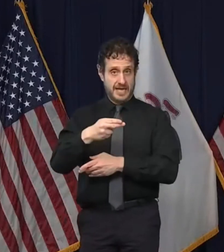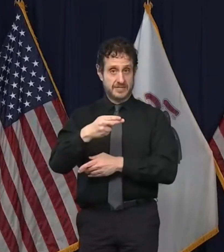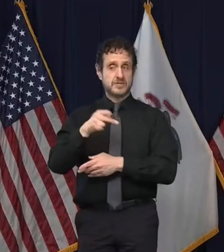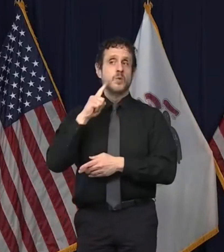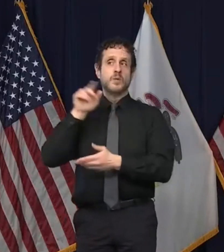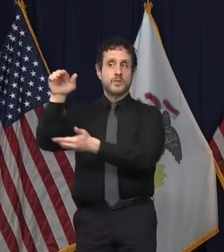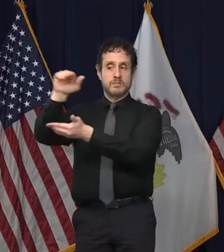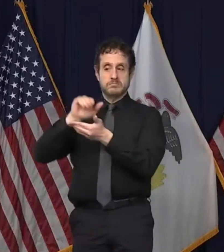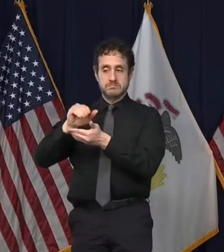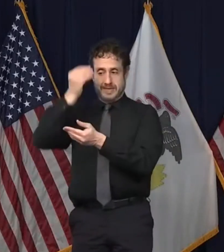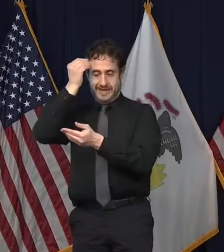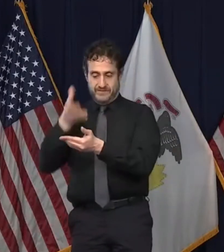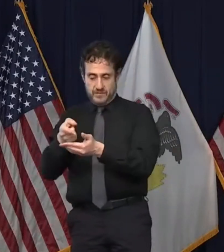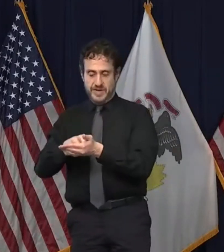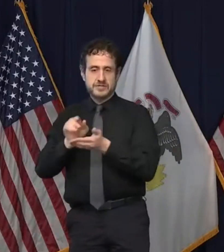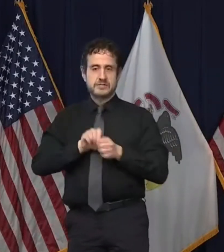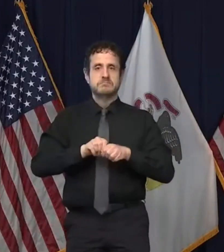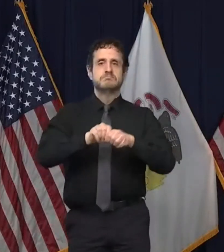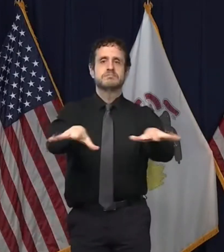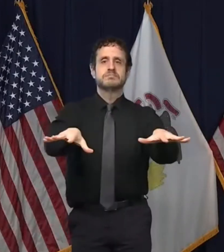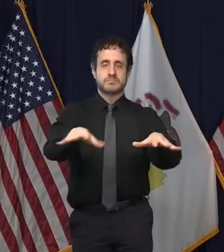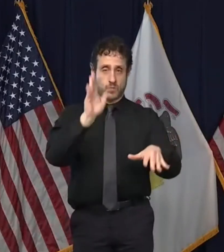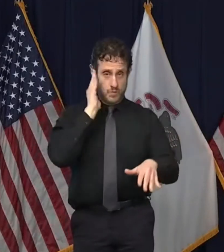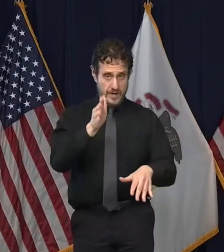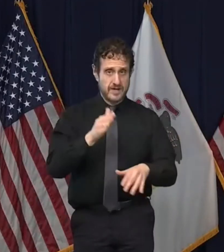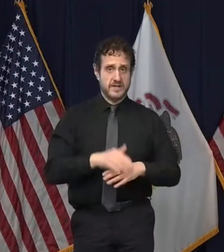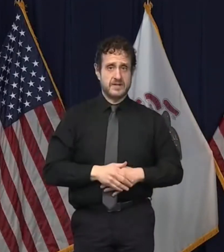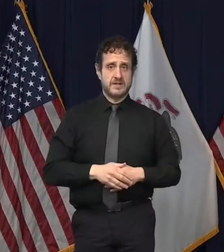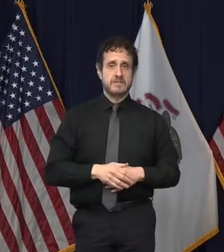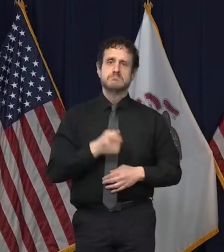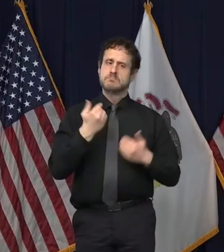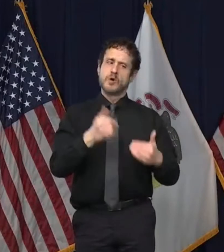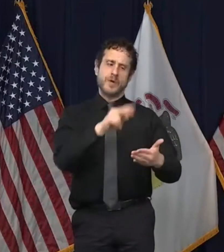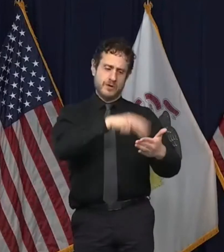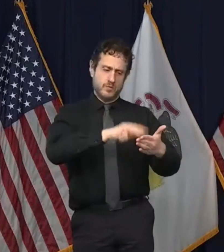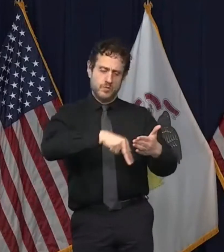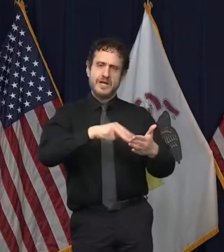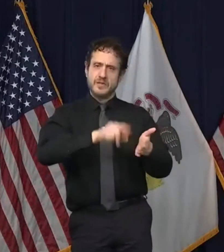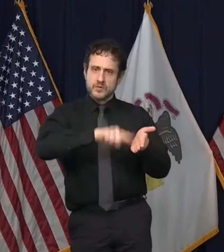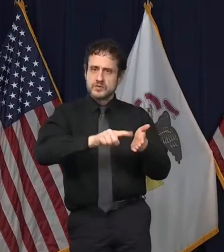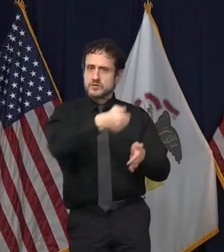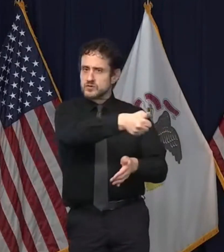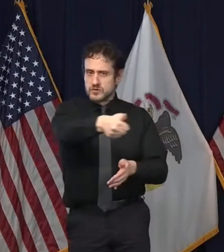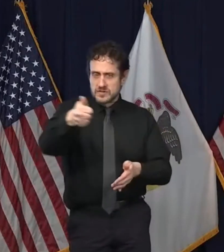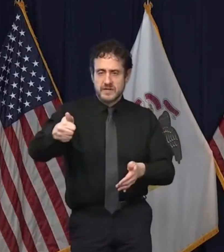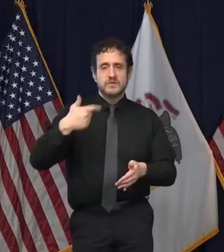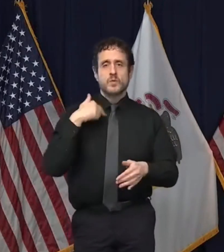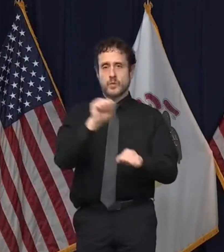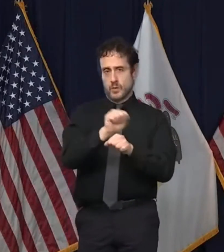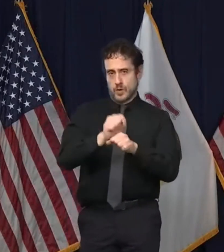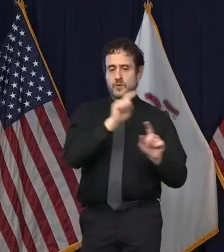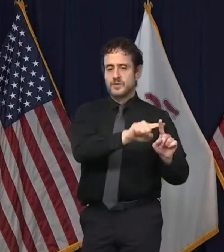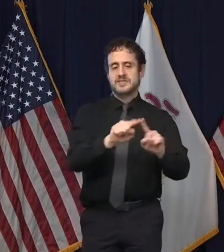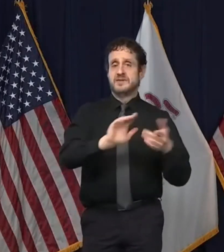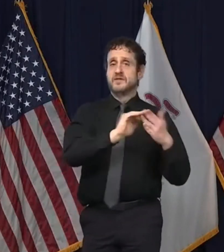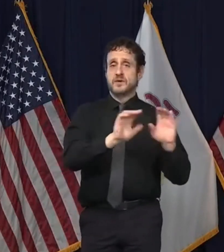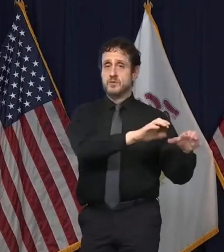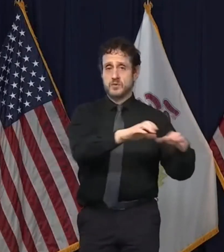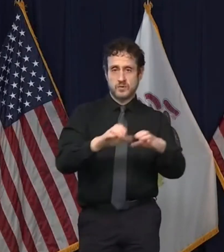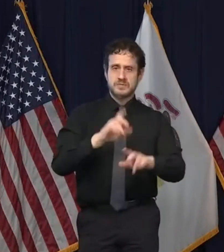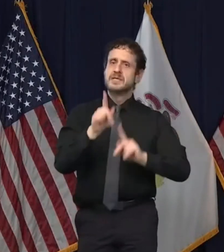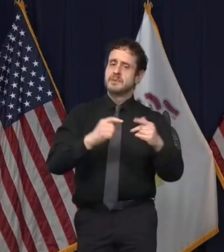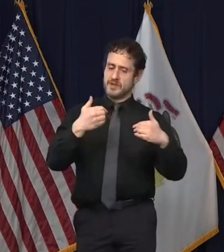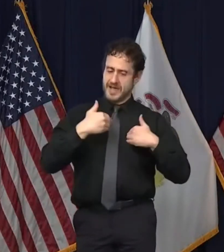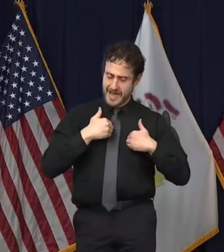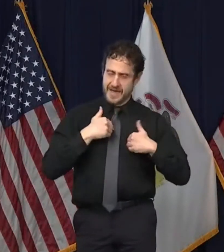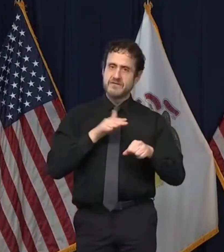out information about this vaccine as well, and we'll be working with various community groups to make sure that everyone has the information they need